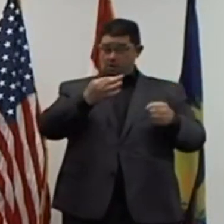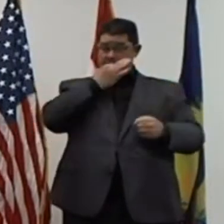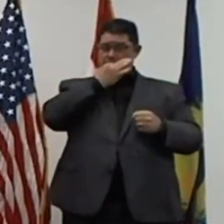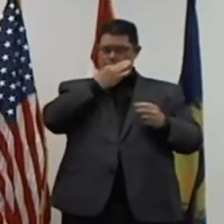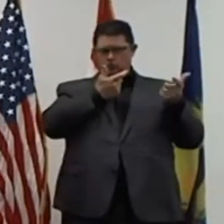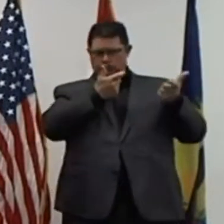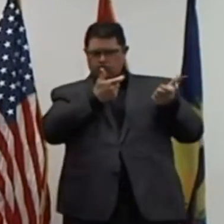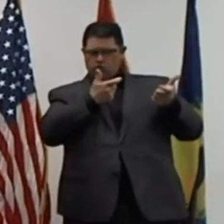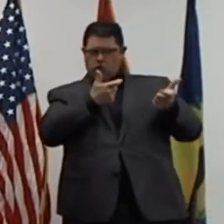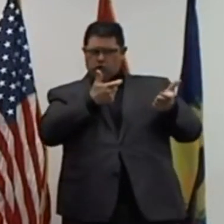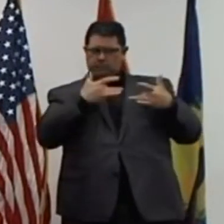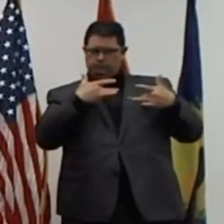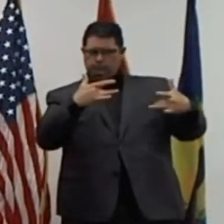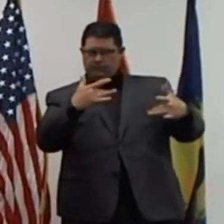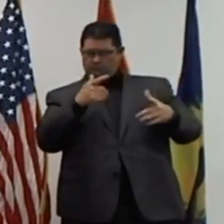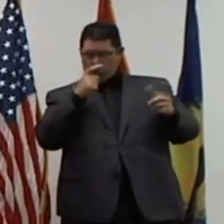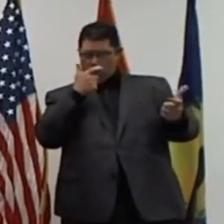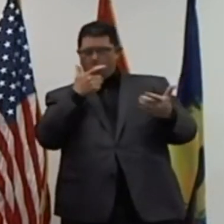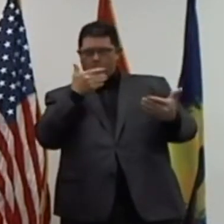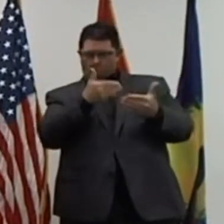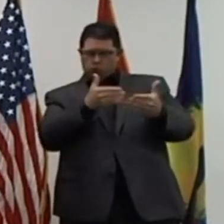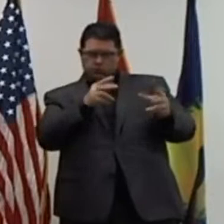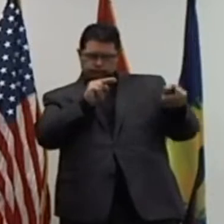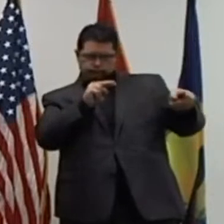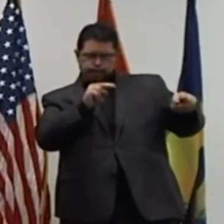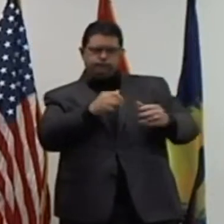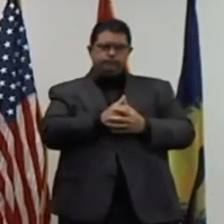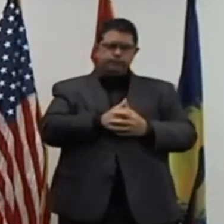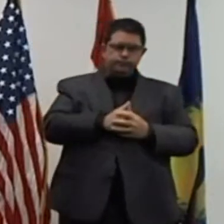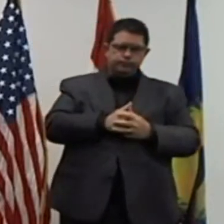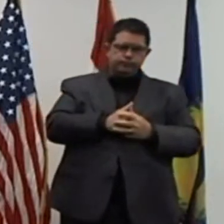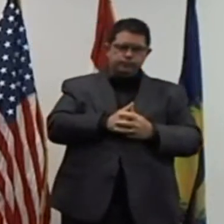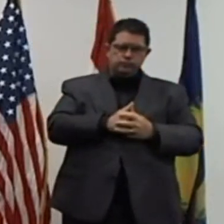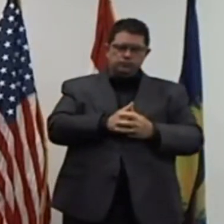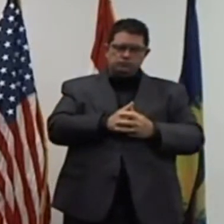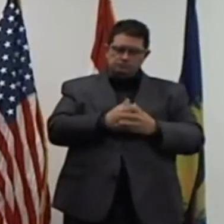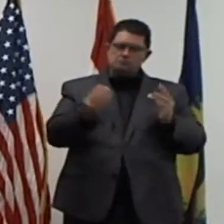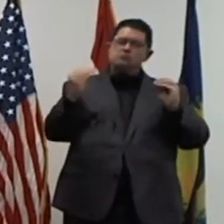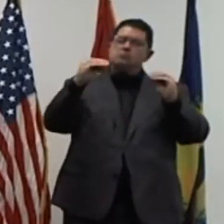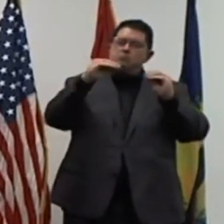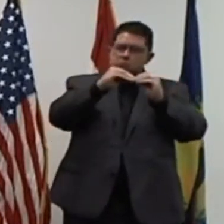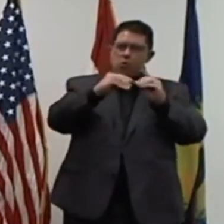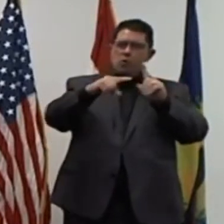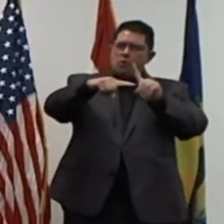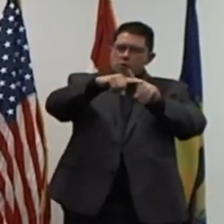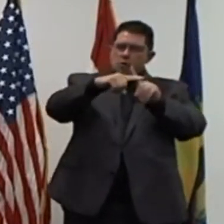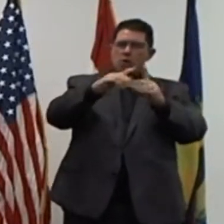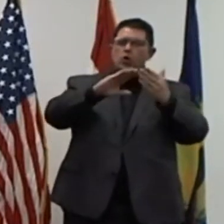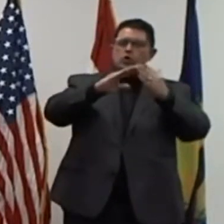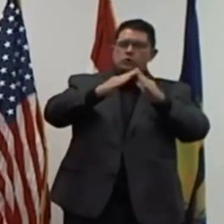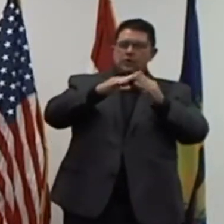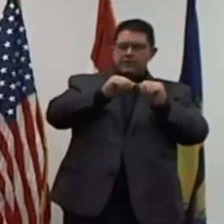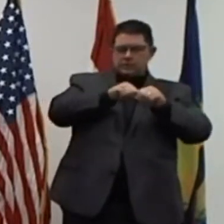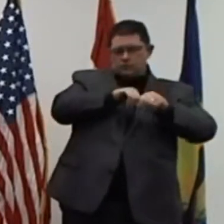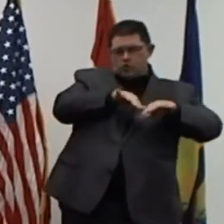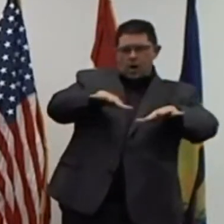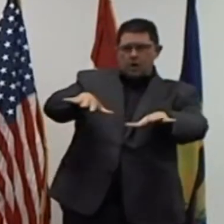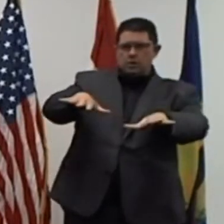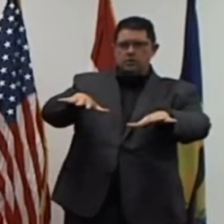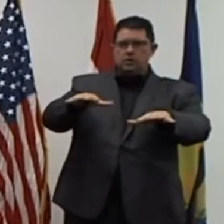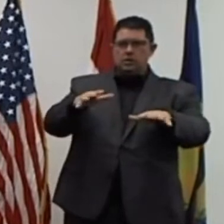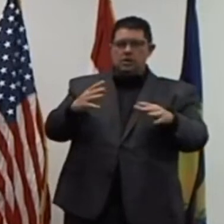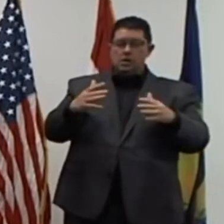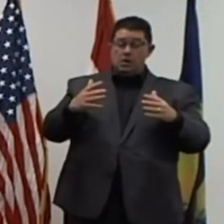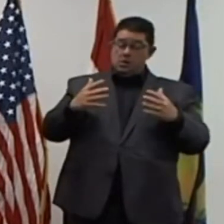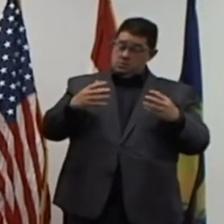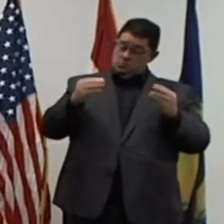closely. There are more cases of community spread. We are seeing more cases in